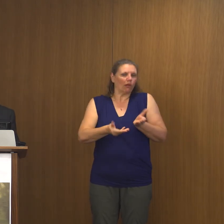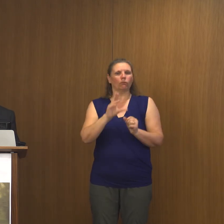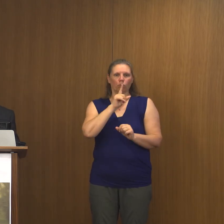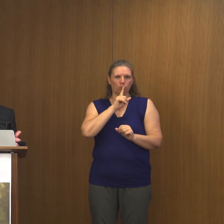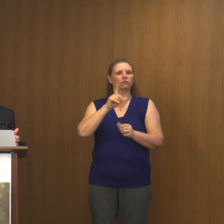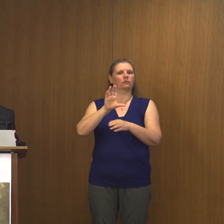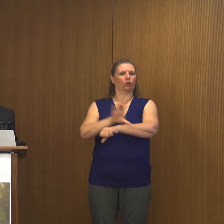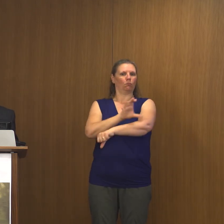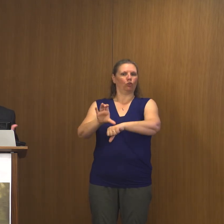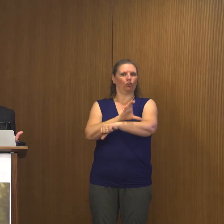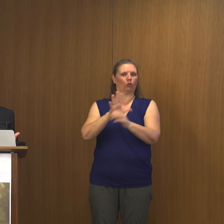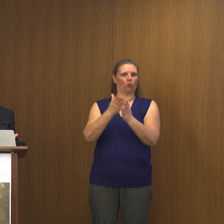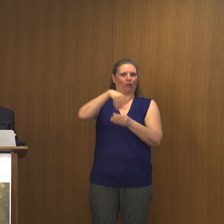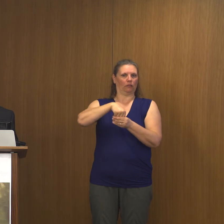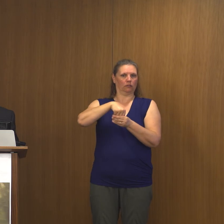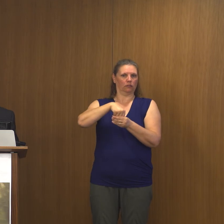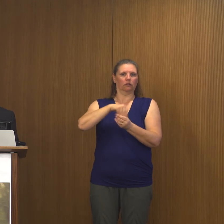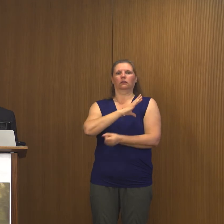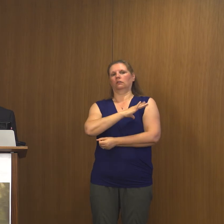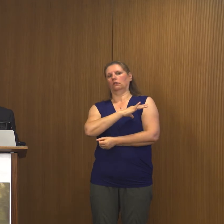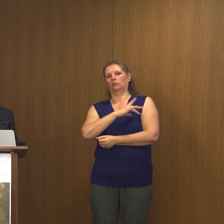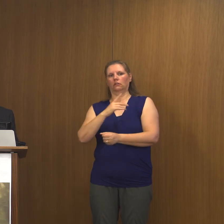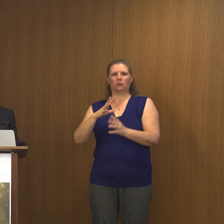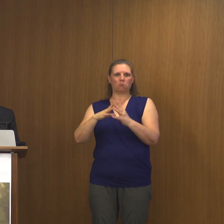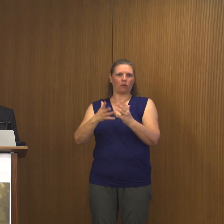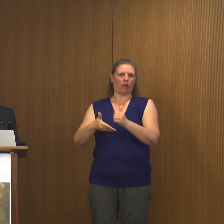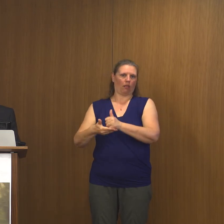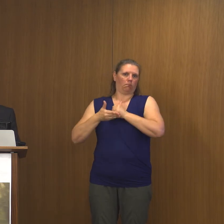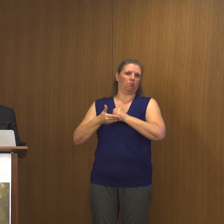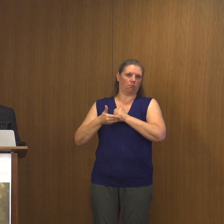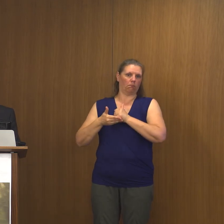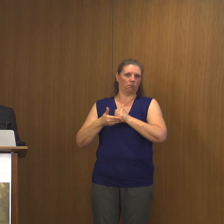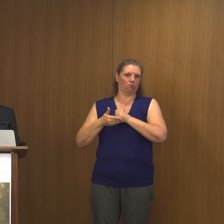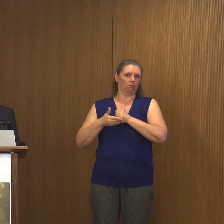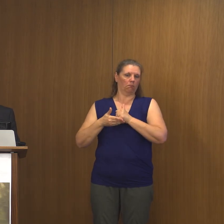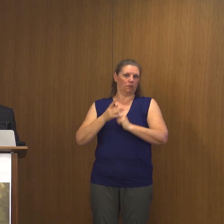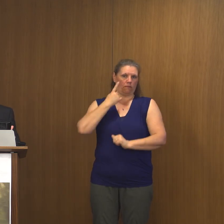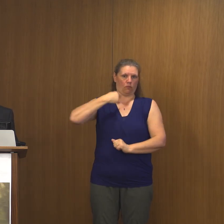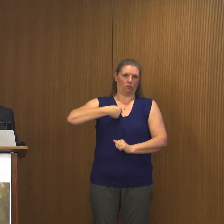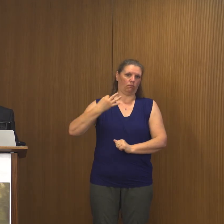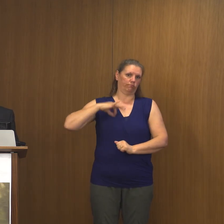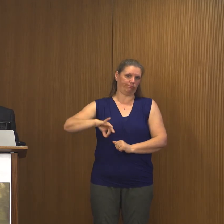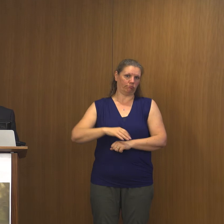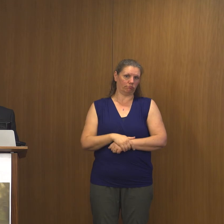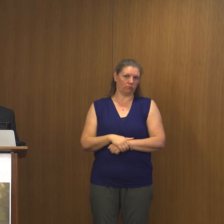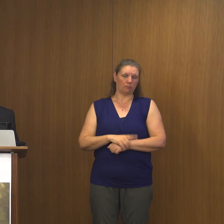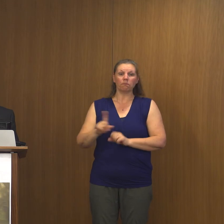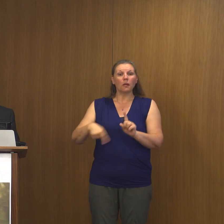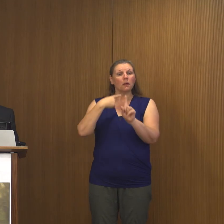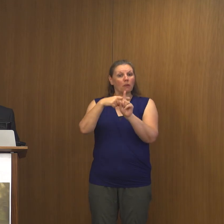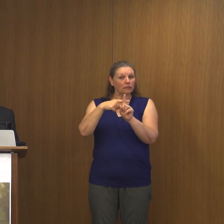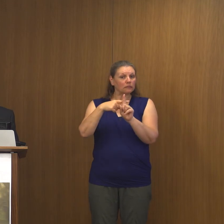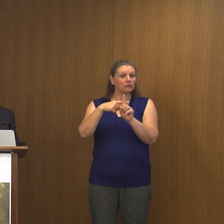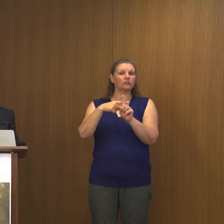These aspects of supports are available for post-secondary students, and they've been an immense help for me. There's also been a large uptake in relation